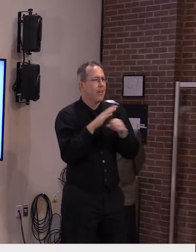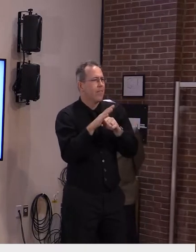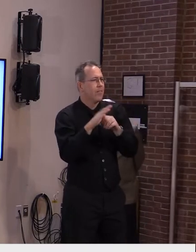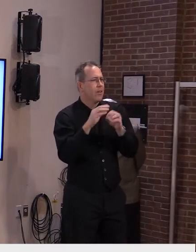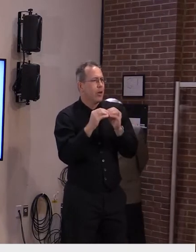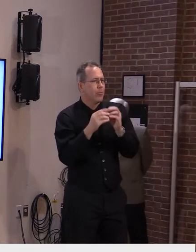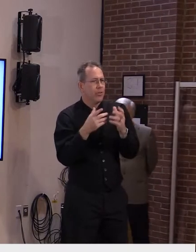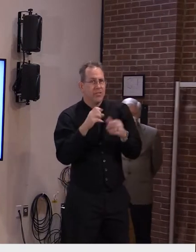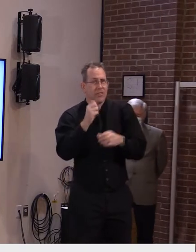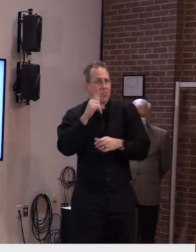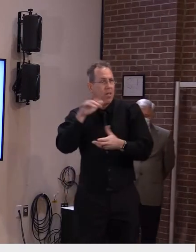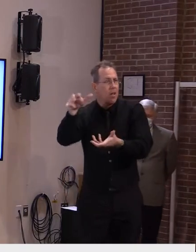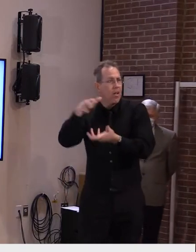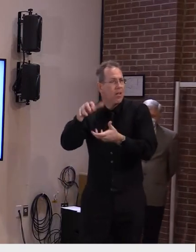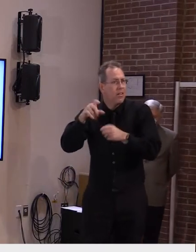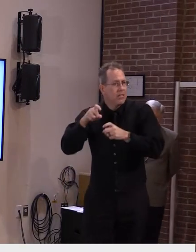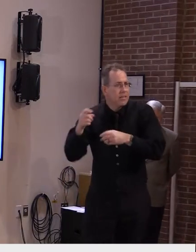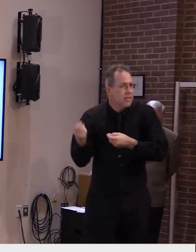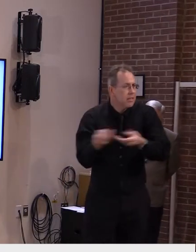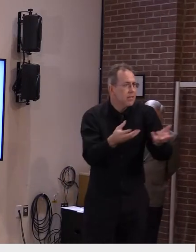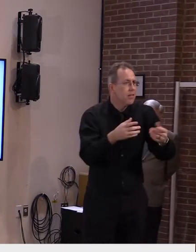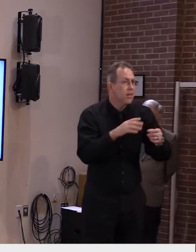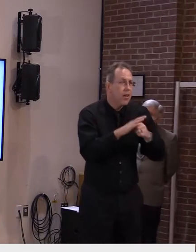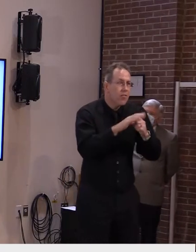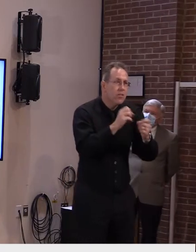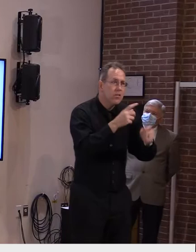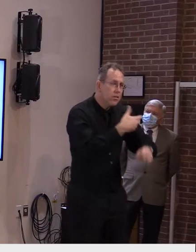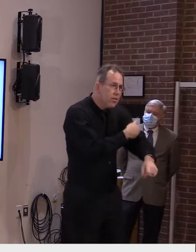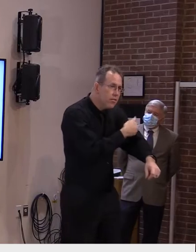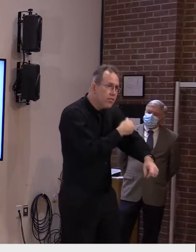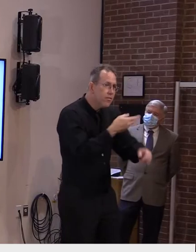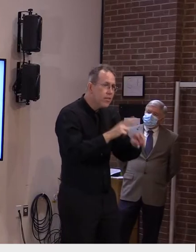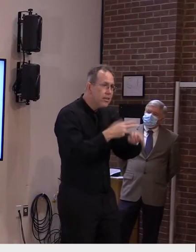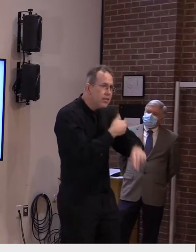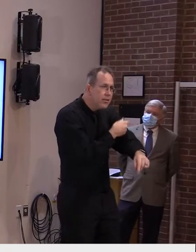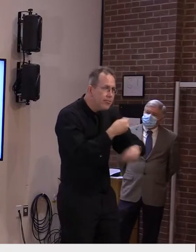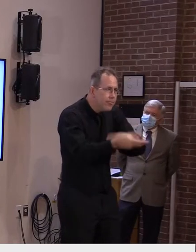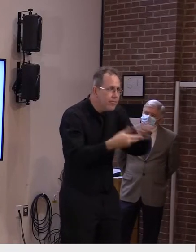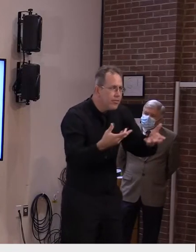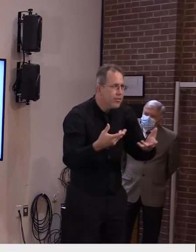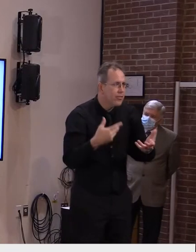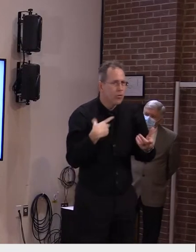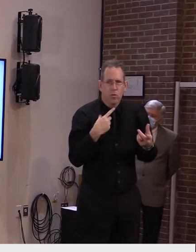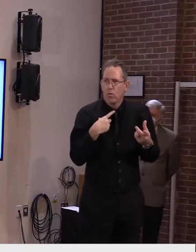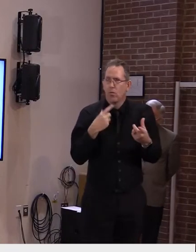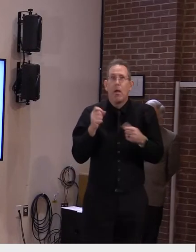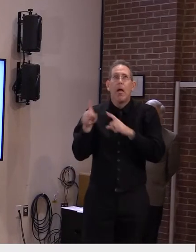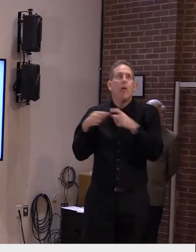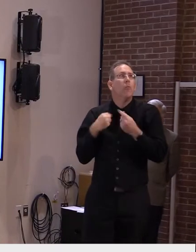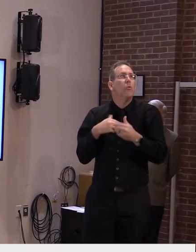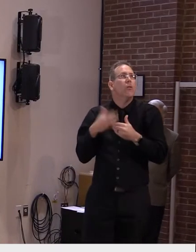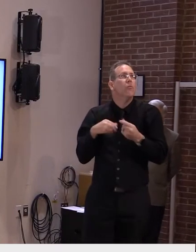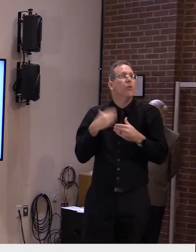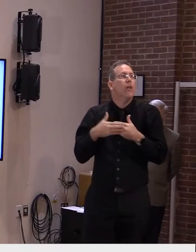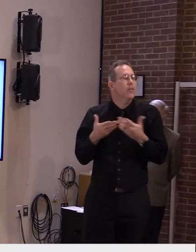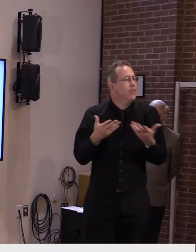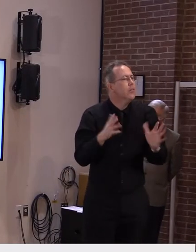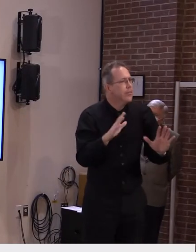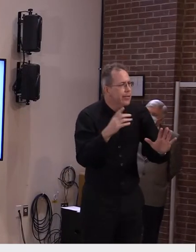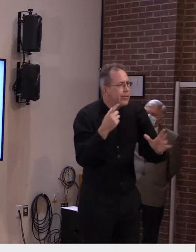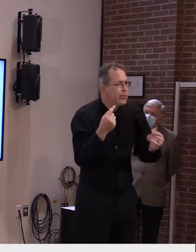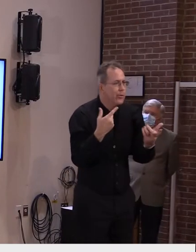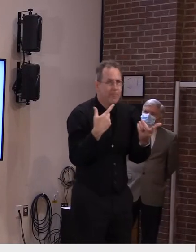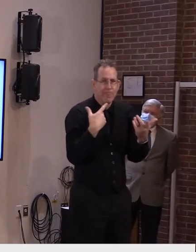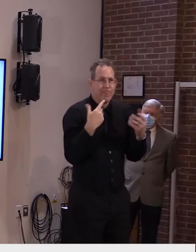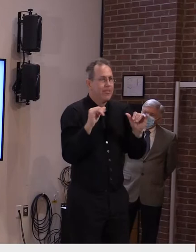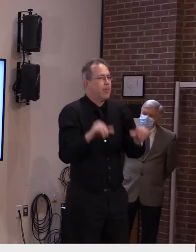some implications about, well, what would we do this next thing, there aren't that many next things, really, when it comes to the